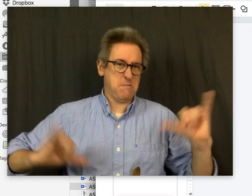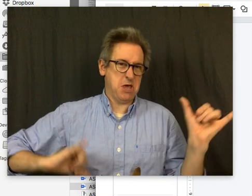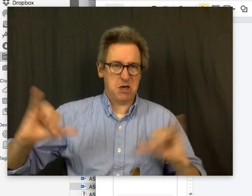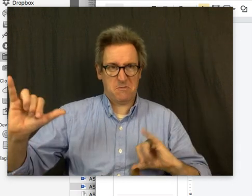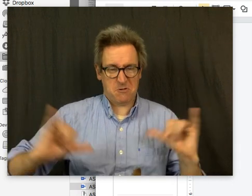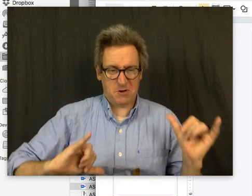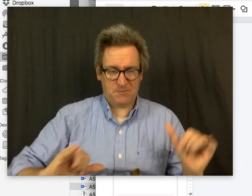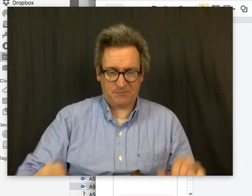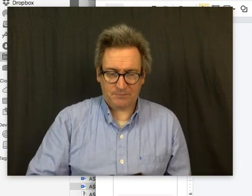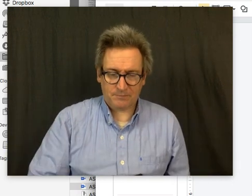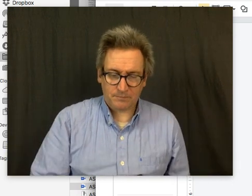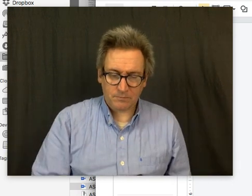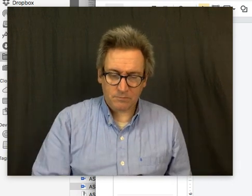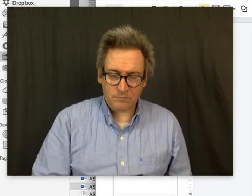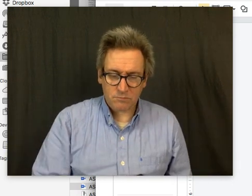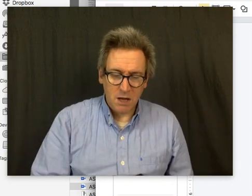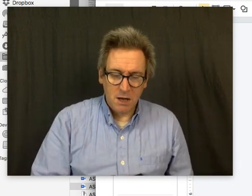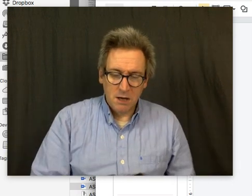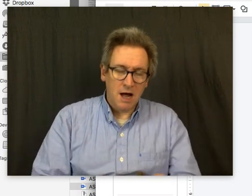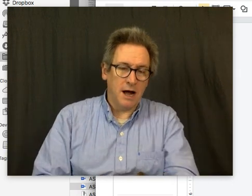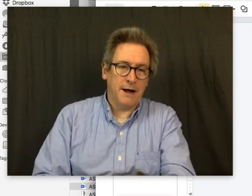Look at me.